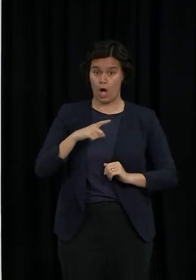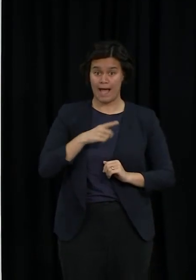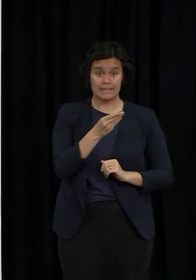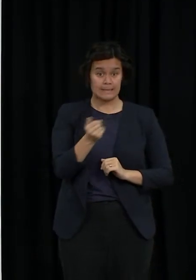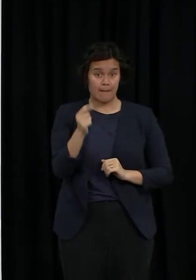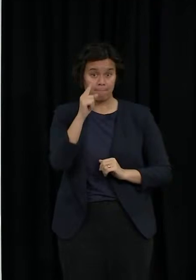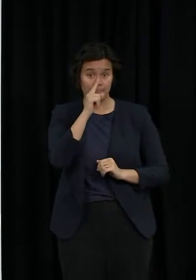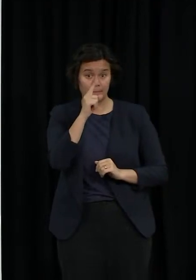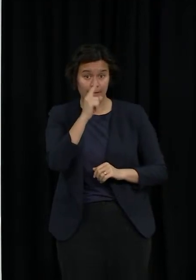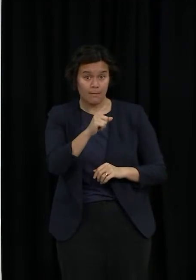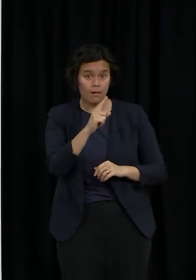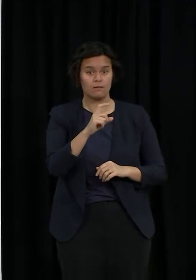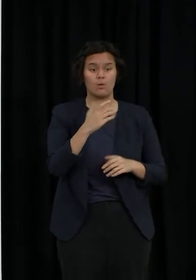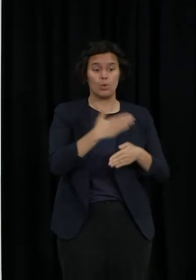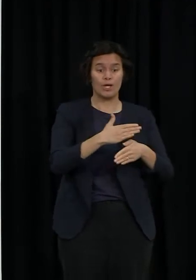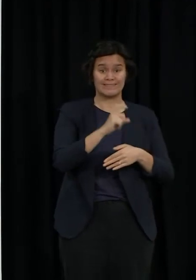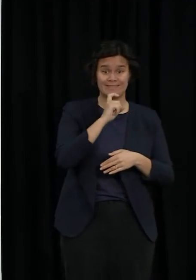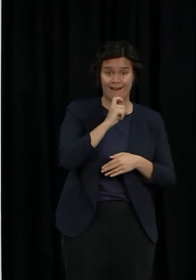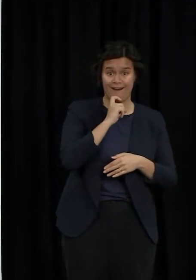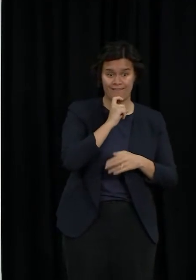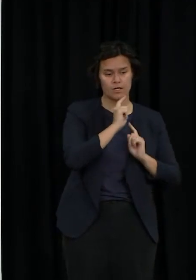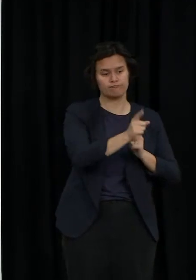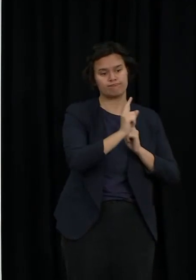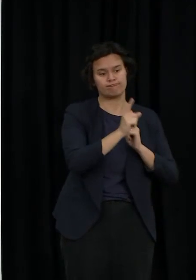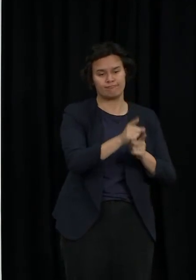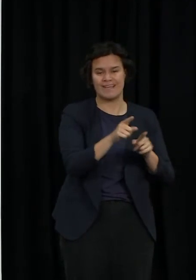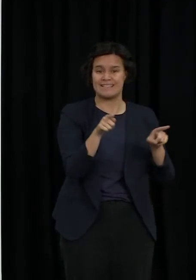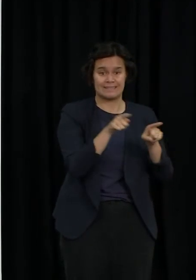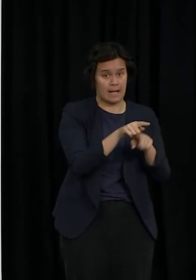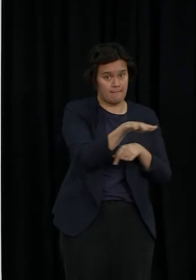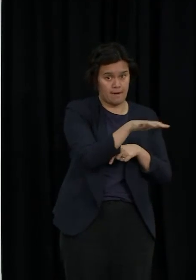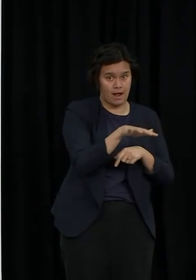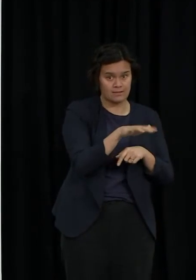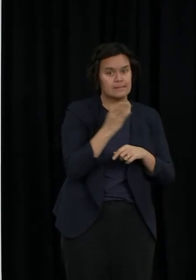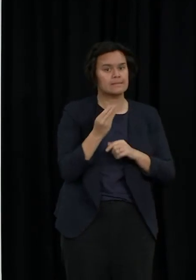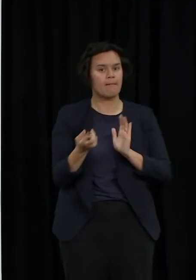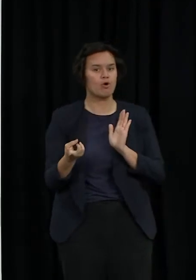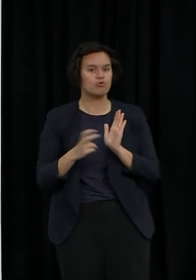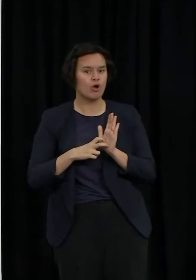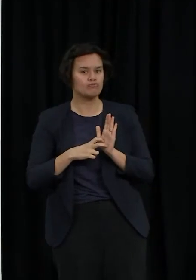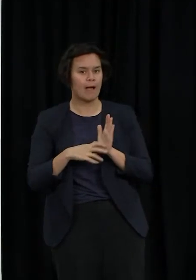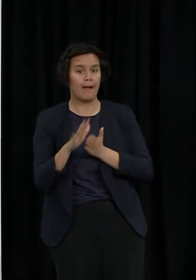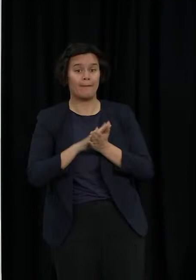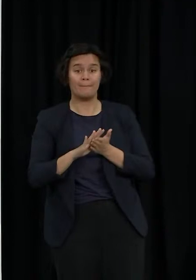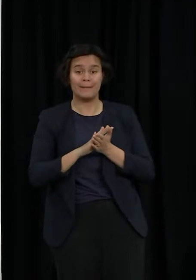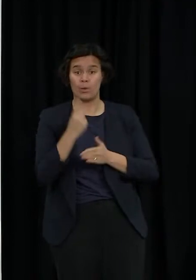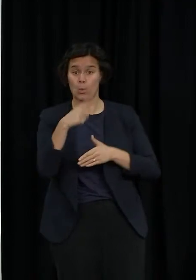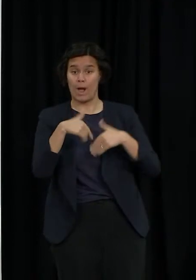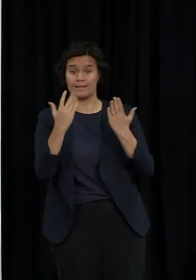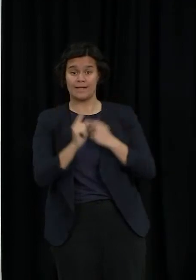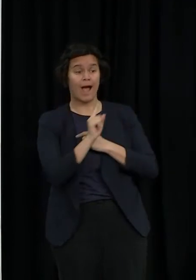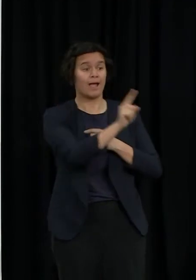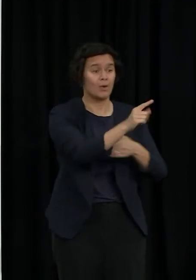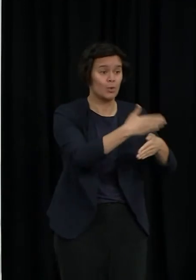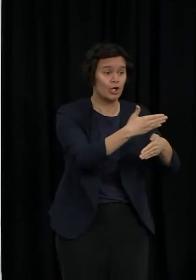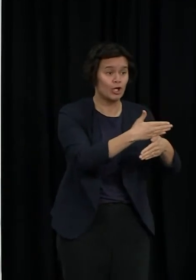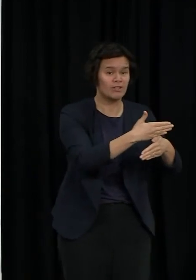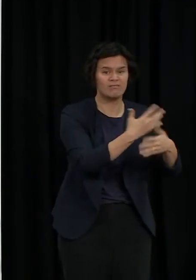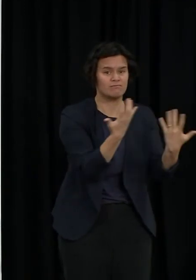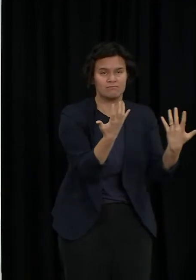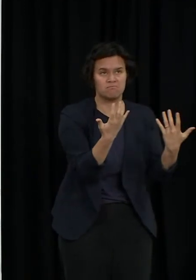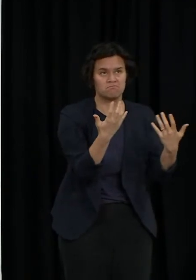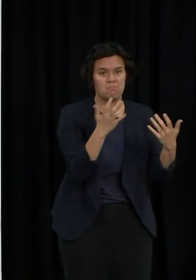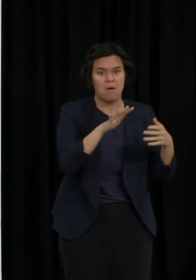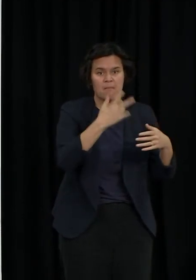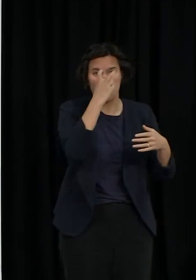construction sites, such as the massive Ryman Healthcare site in Auckland, as well as the City Rail Link site in Auckland, both